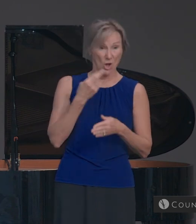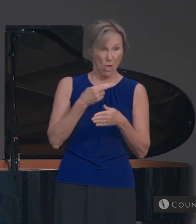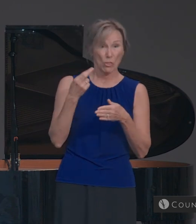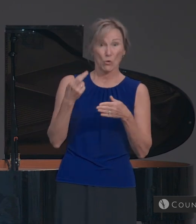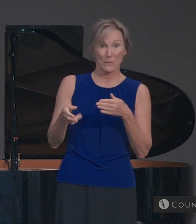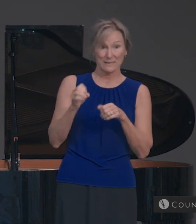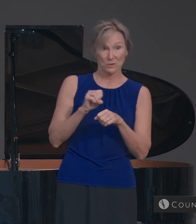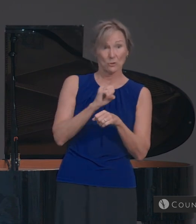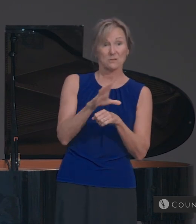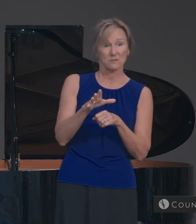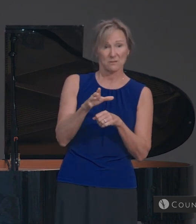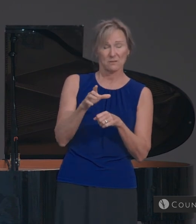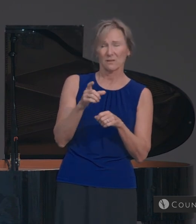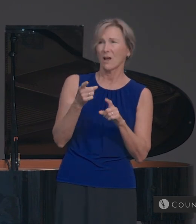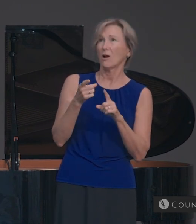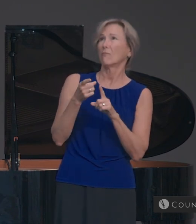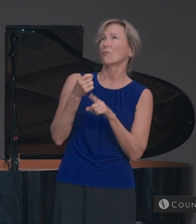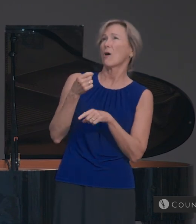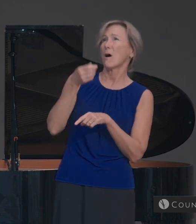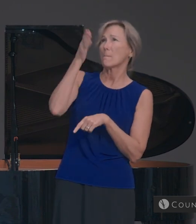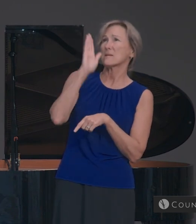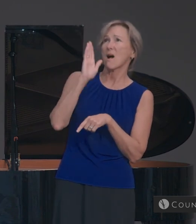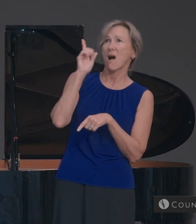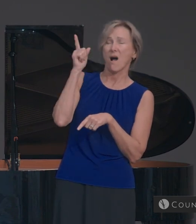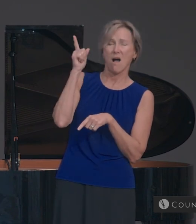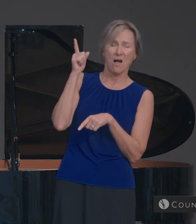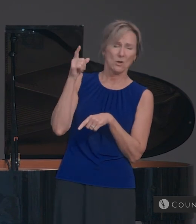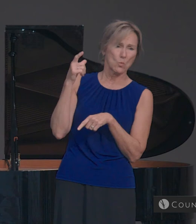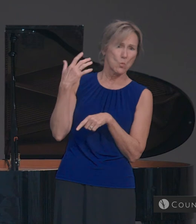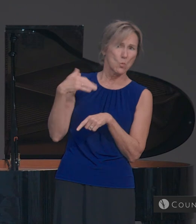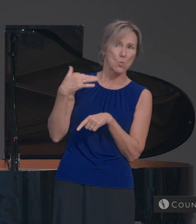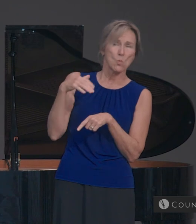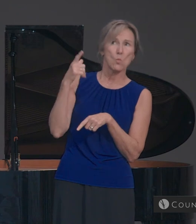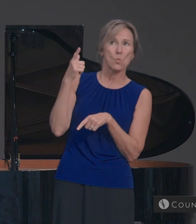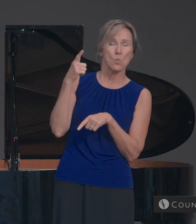hand of a fearsome God. No escape.